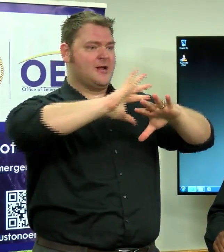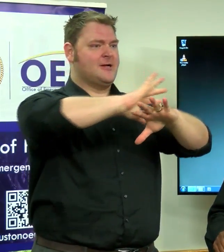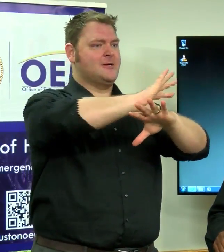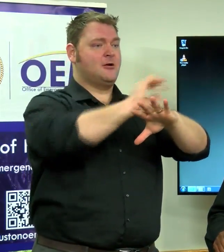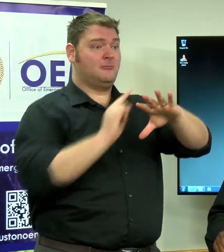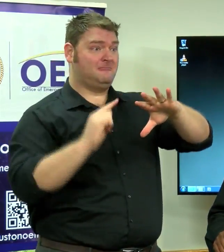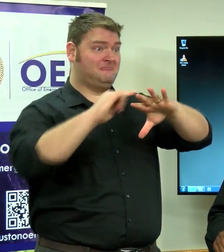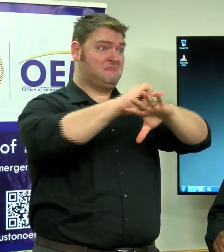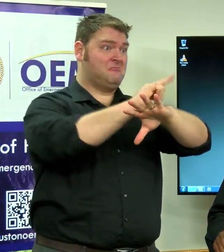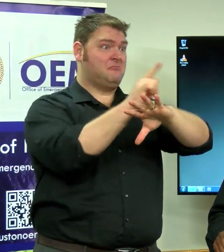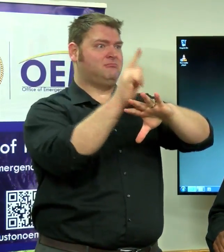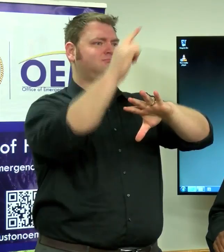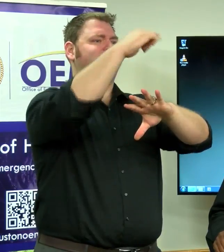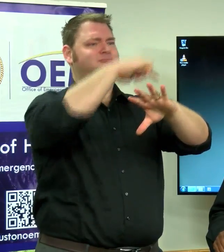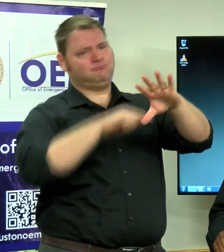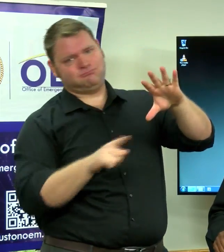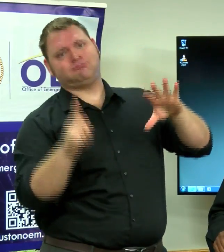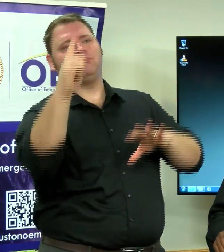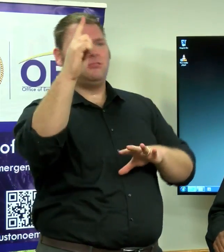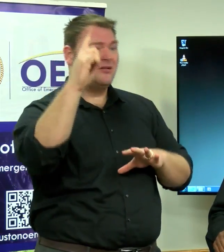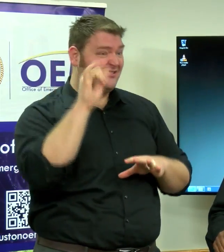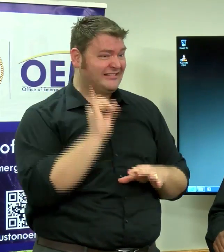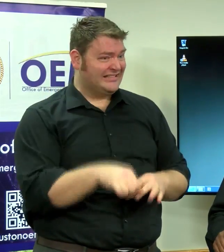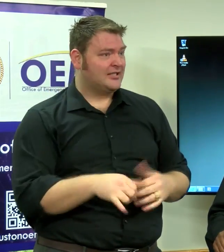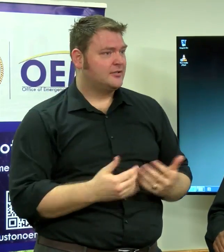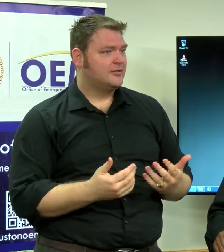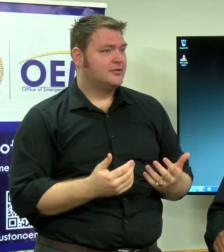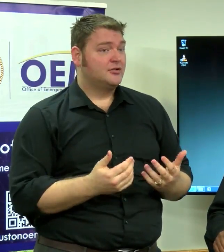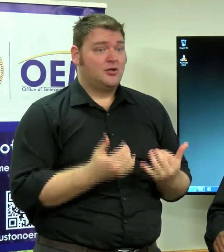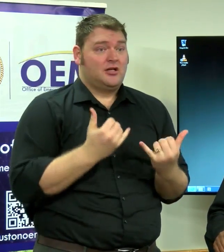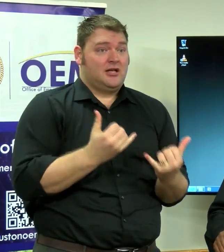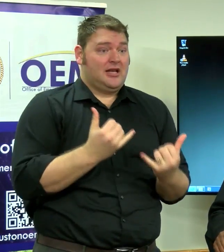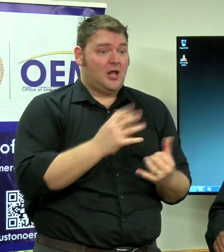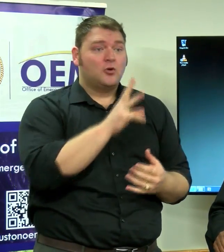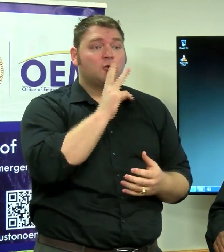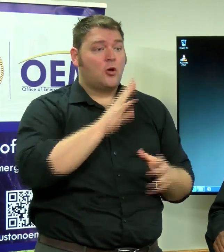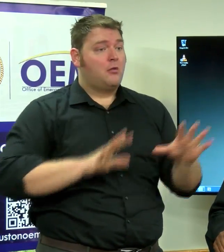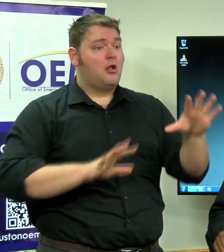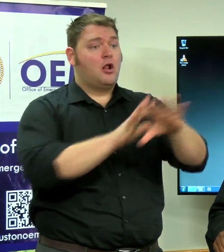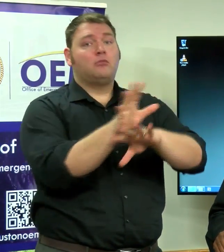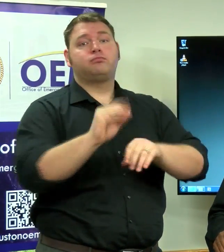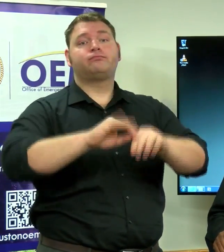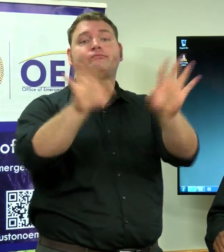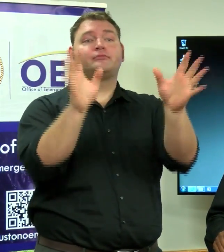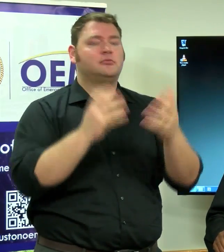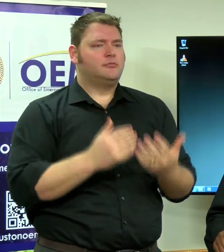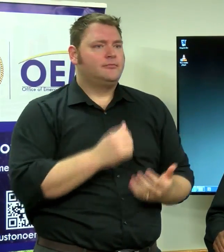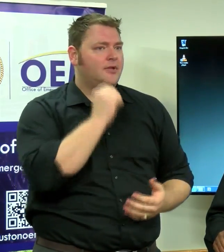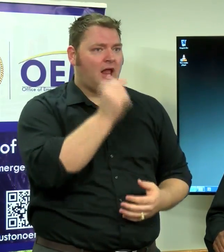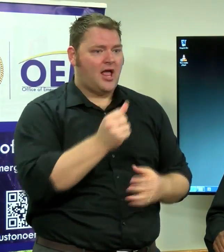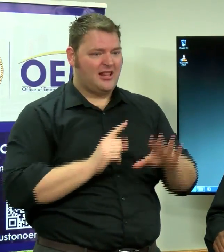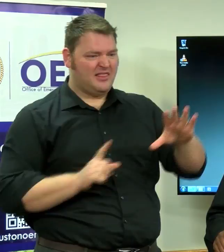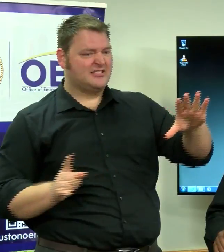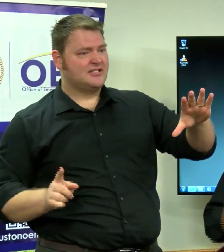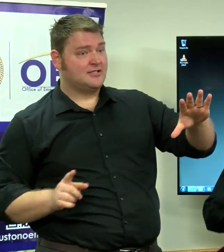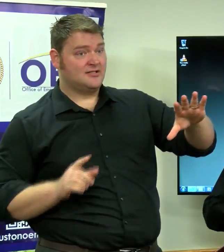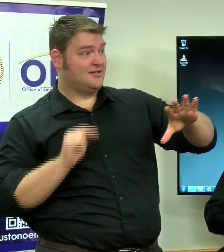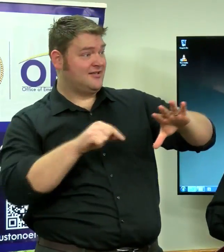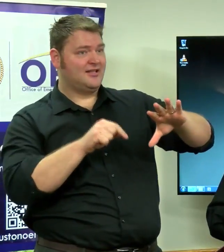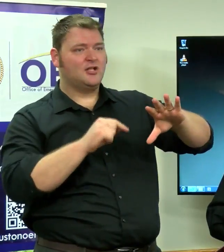going back up again. So this is one of those storms that didn't just come through and move out. This is one of those storms that came